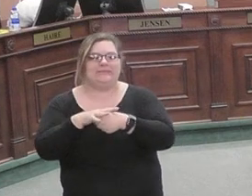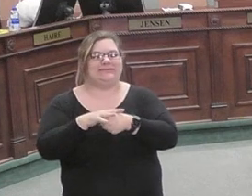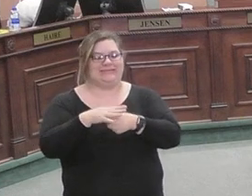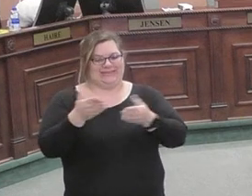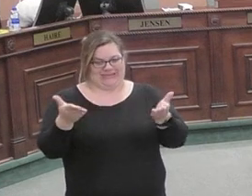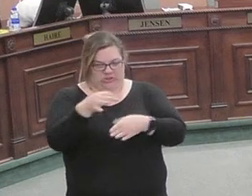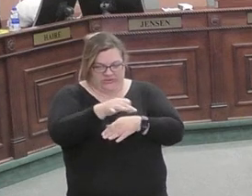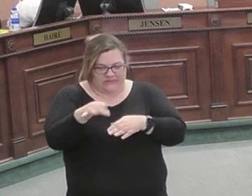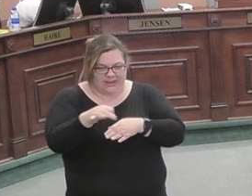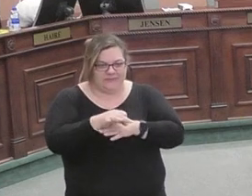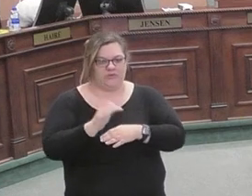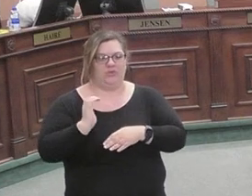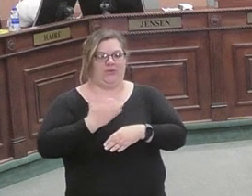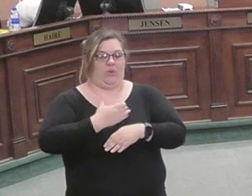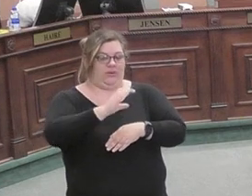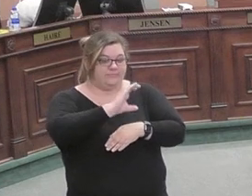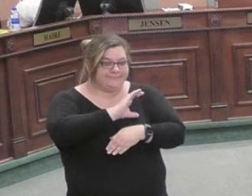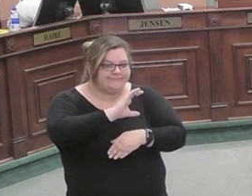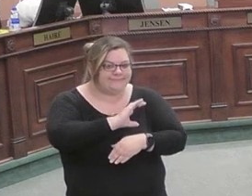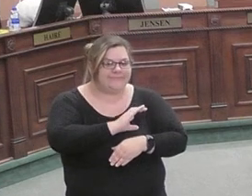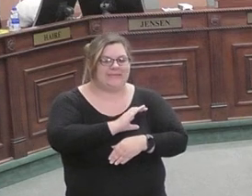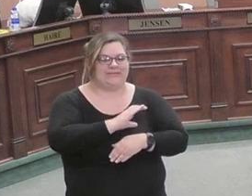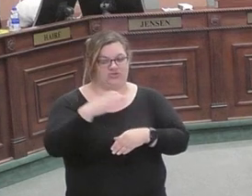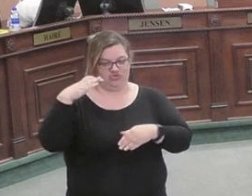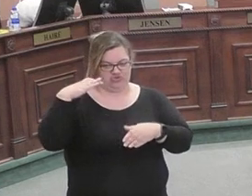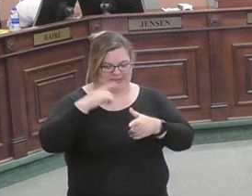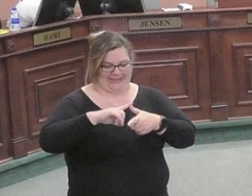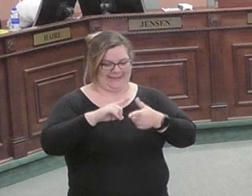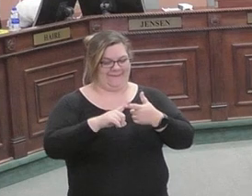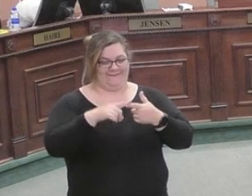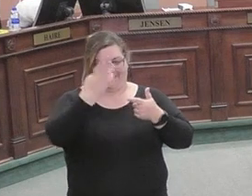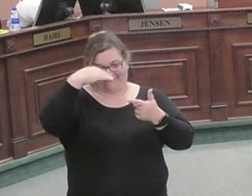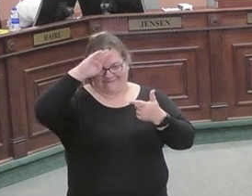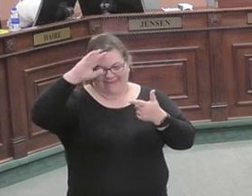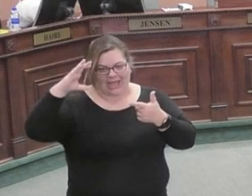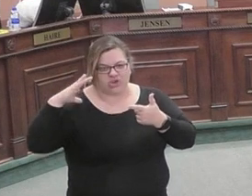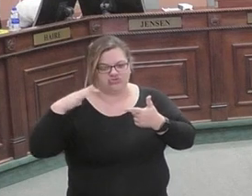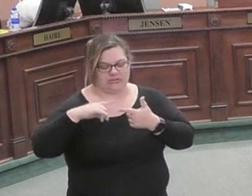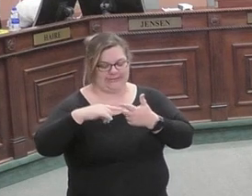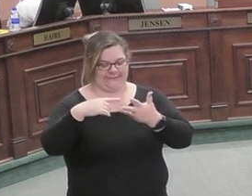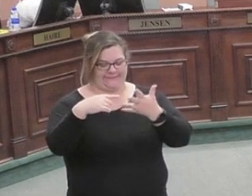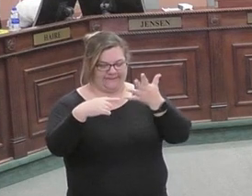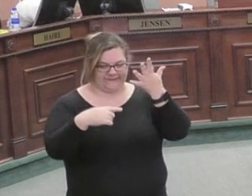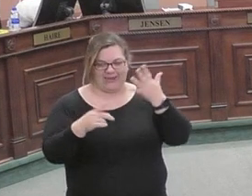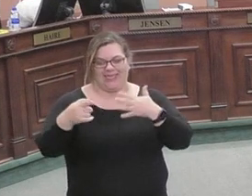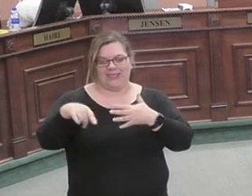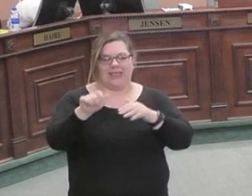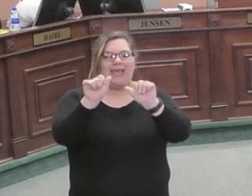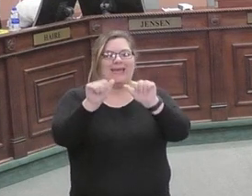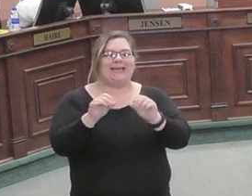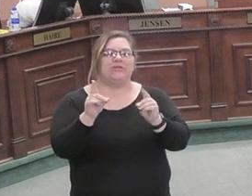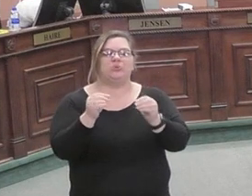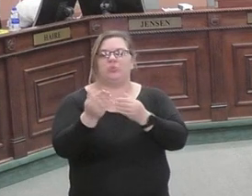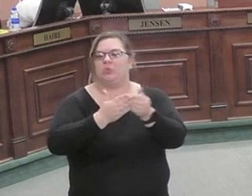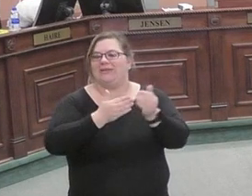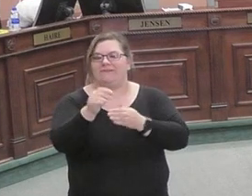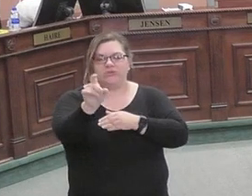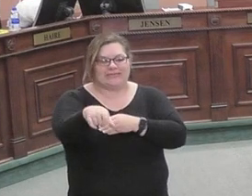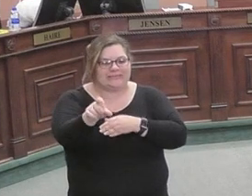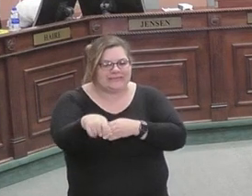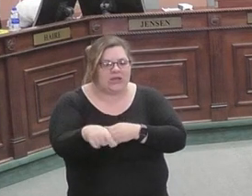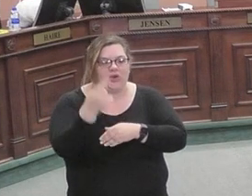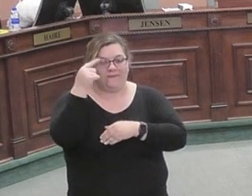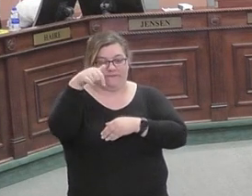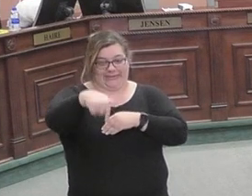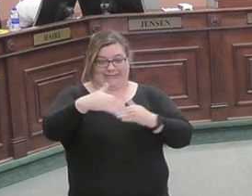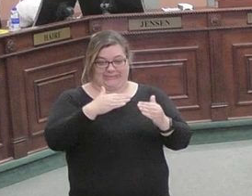fire chief and his team, are able to do the things they needed to do in this community. You know, and what we